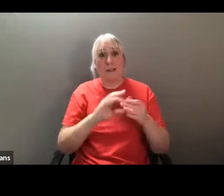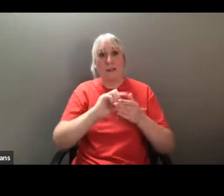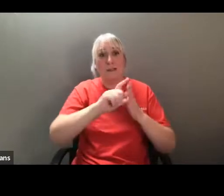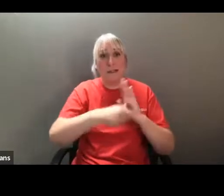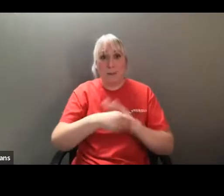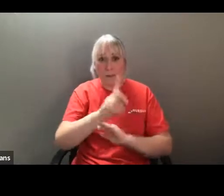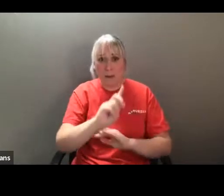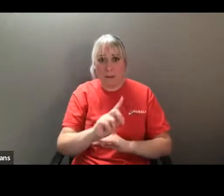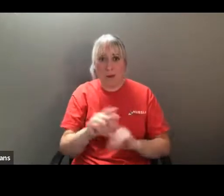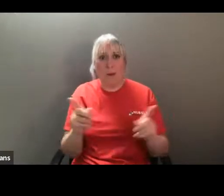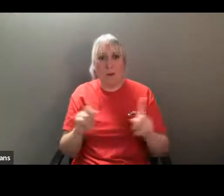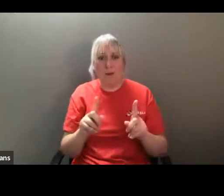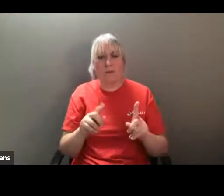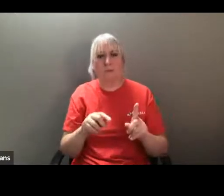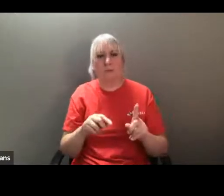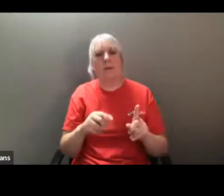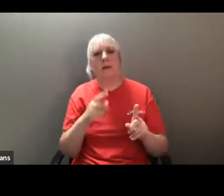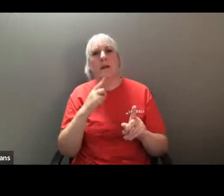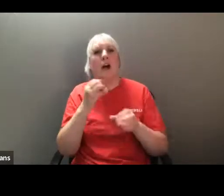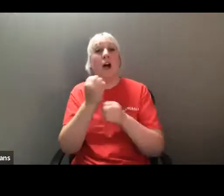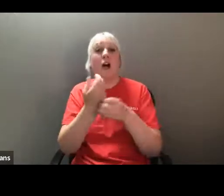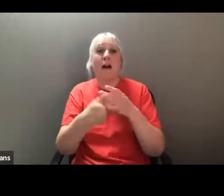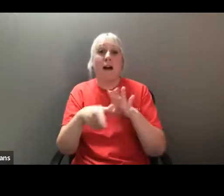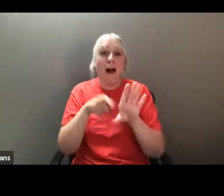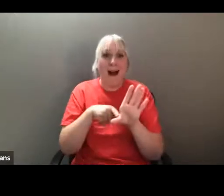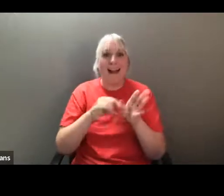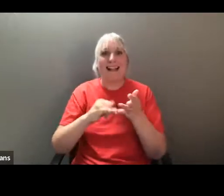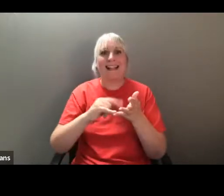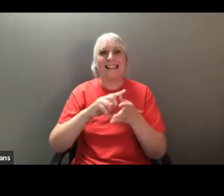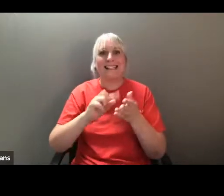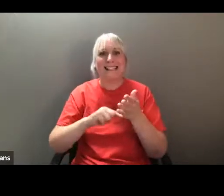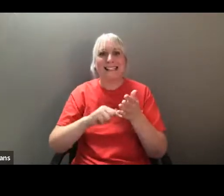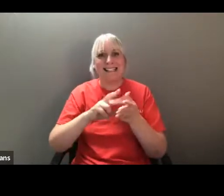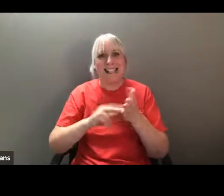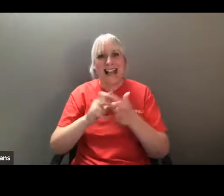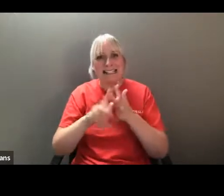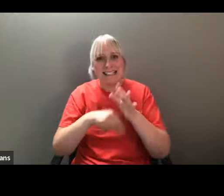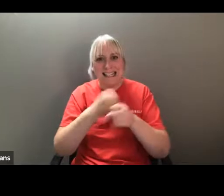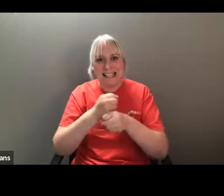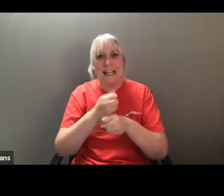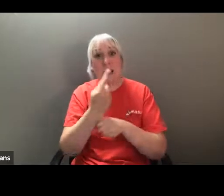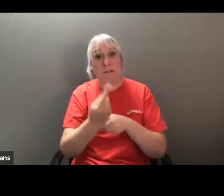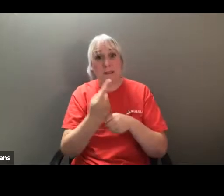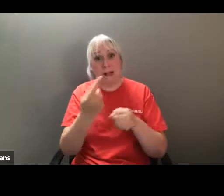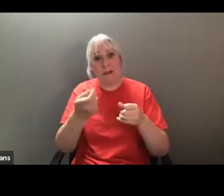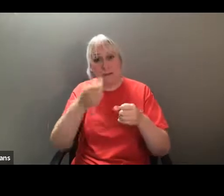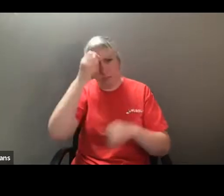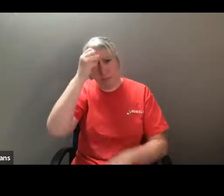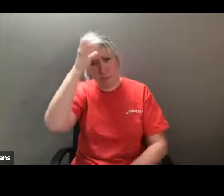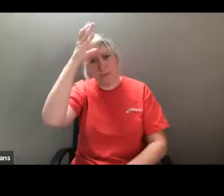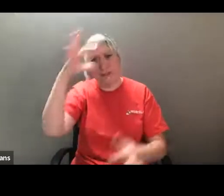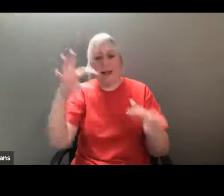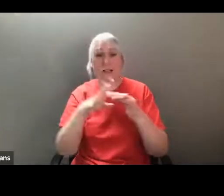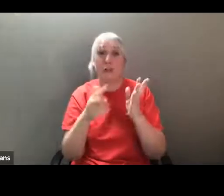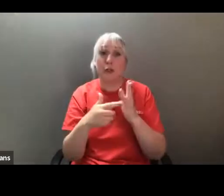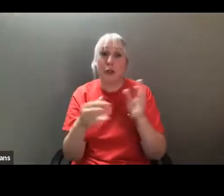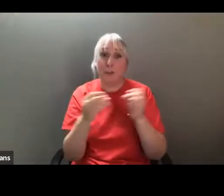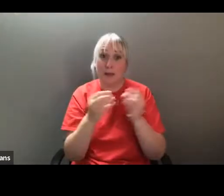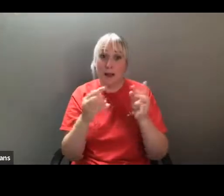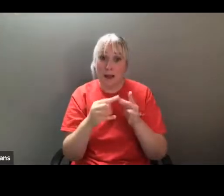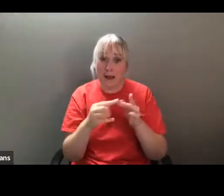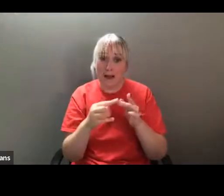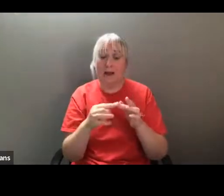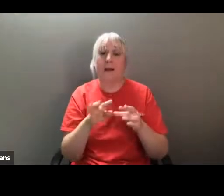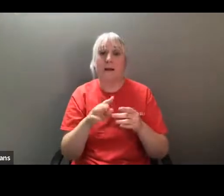To quote Guy Standing, one of the UK's most well-known proponents of UBI, basic income can